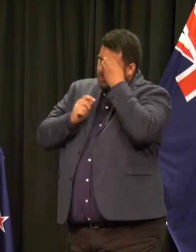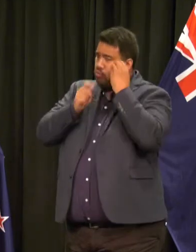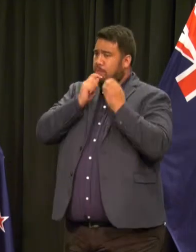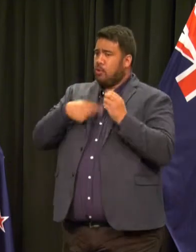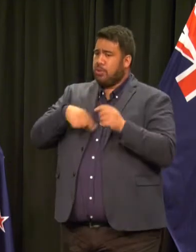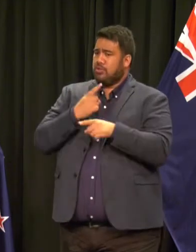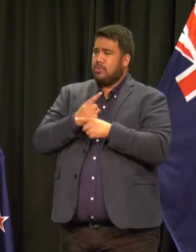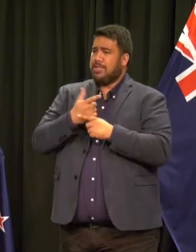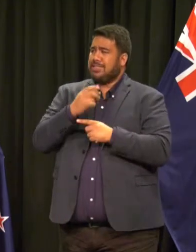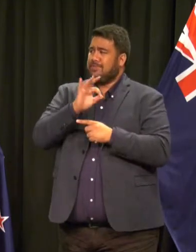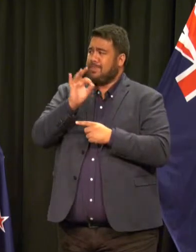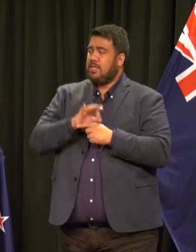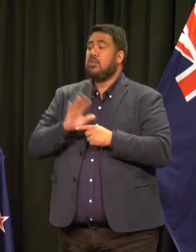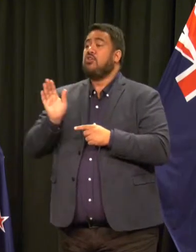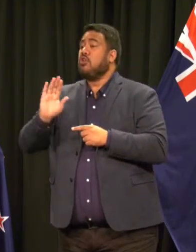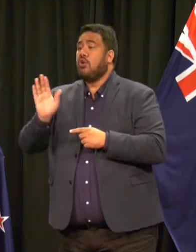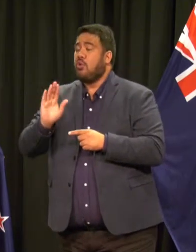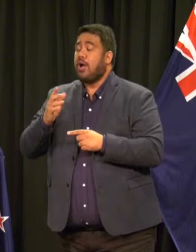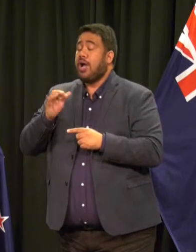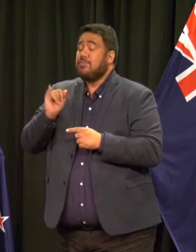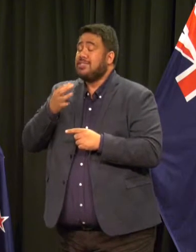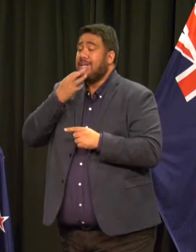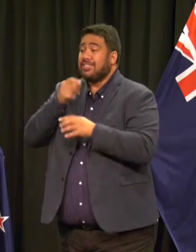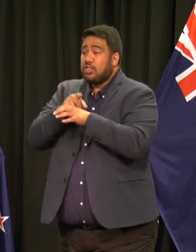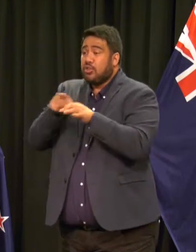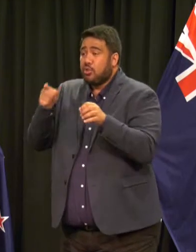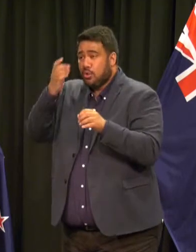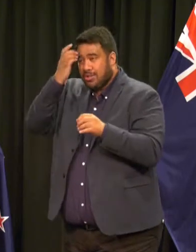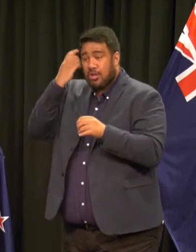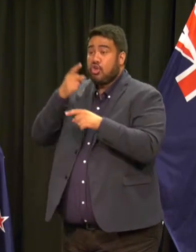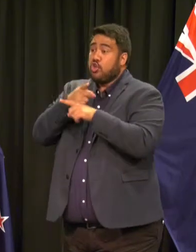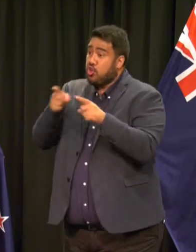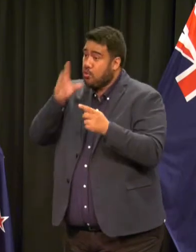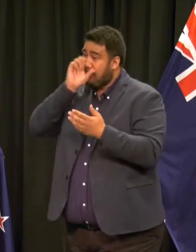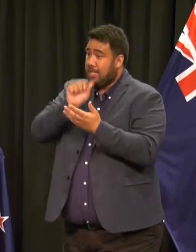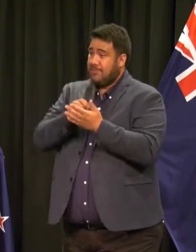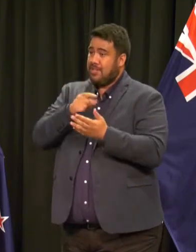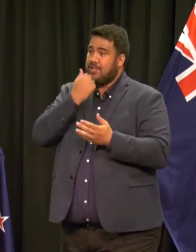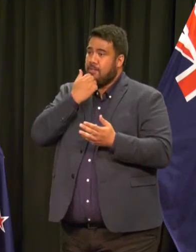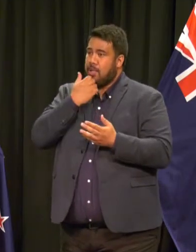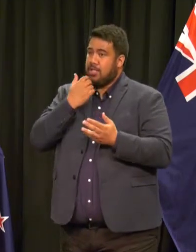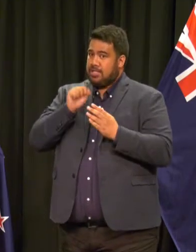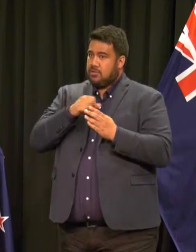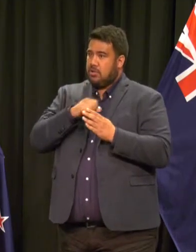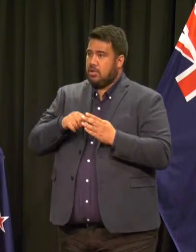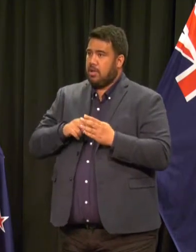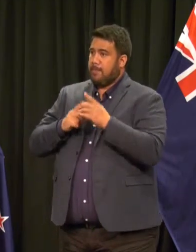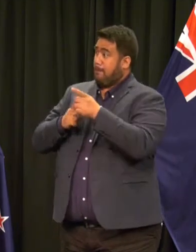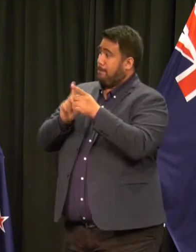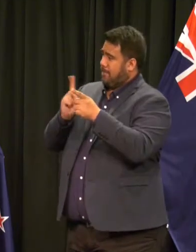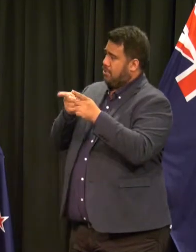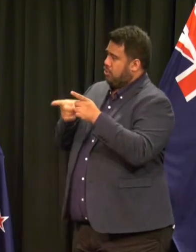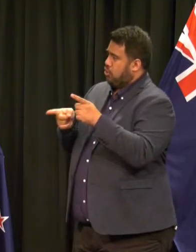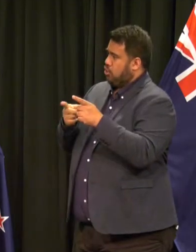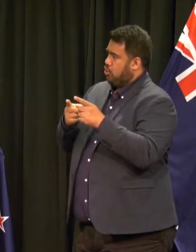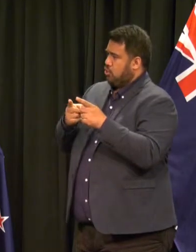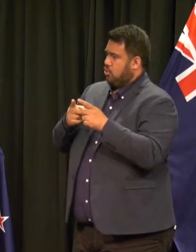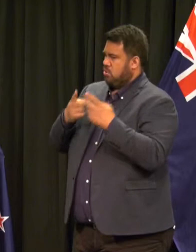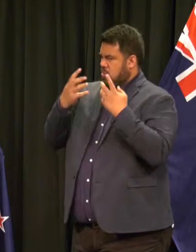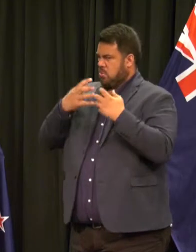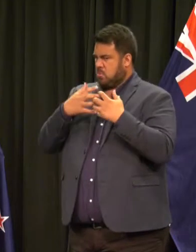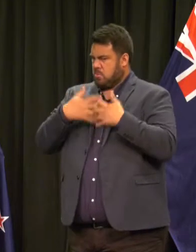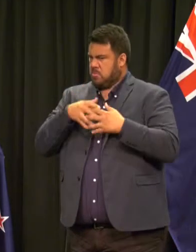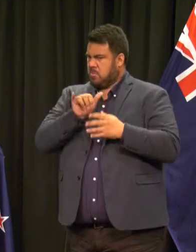I'm just asking you, journalists, clever as you are, a simple question as to whether you believe it or not. But you didn't question that report, so you're You questioning do. that